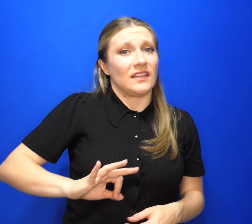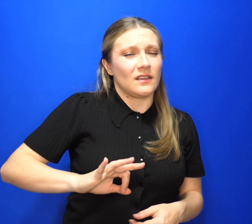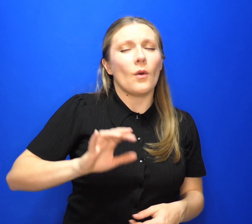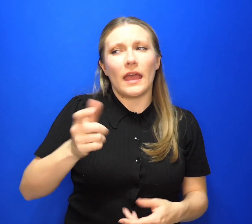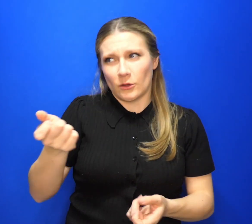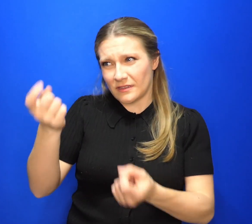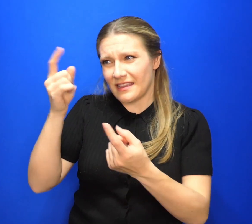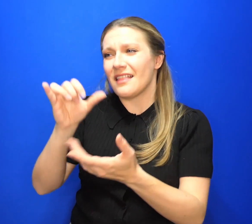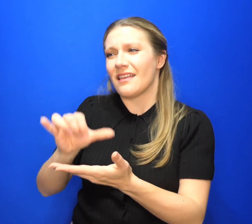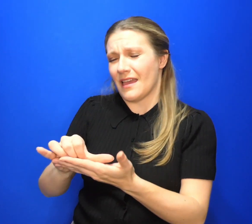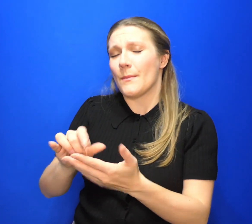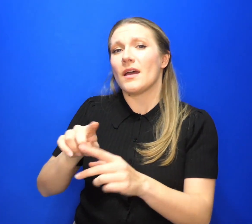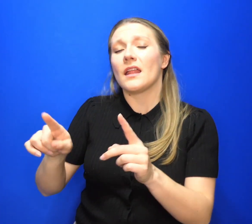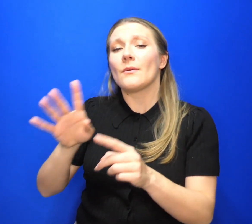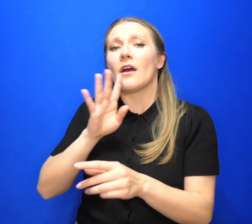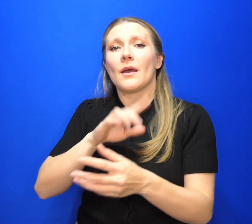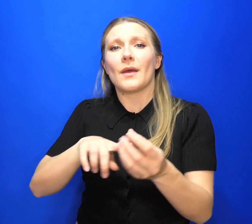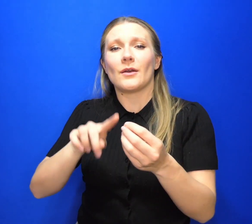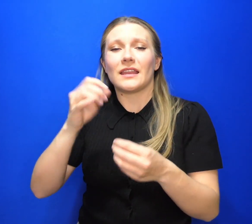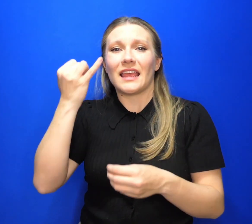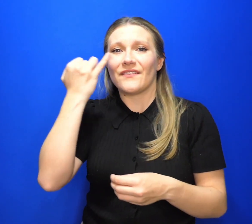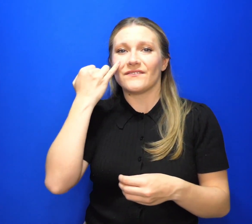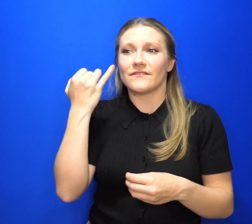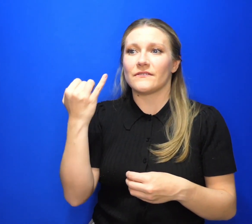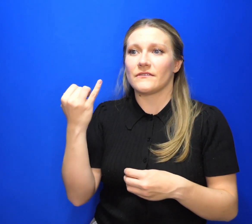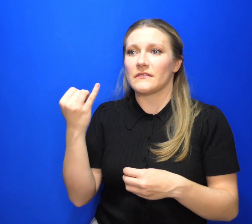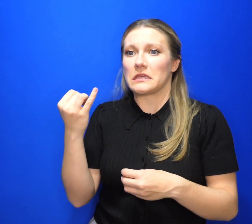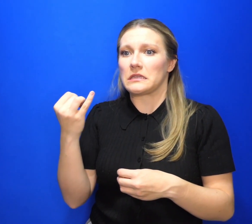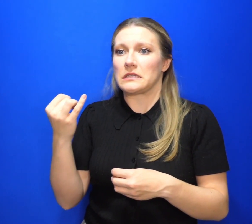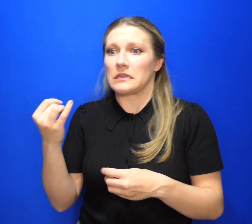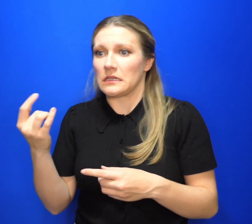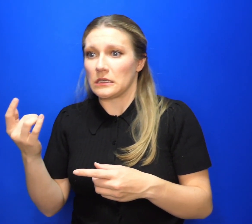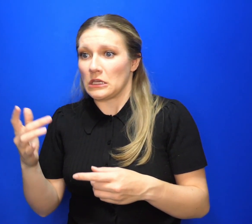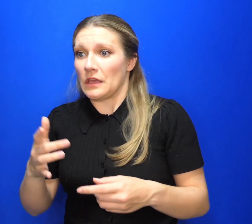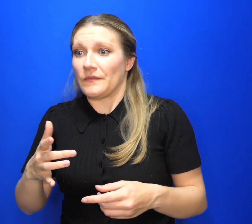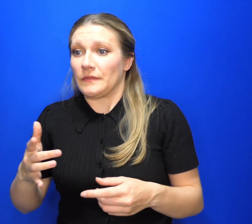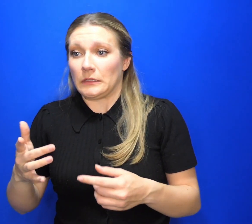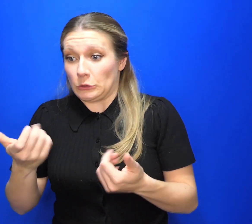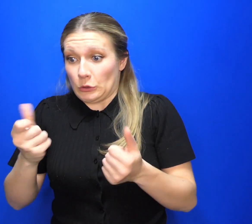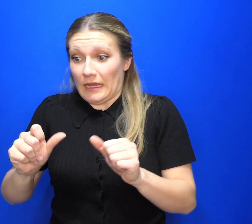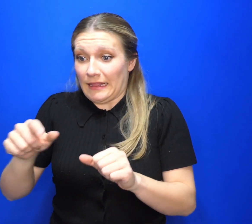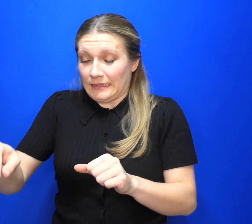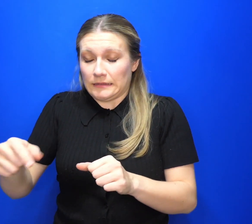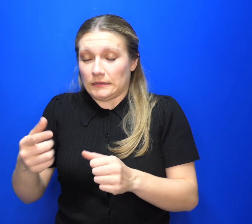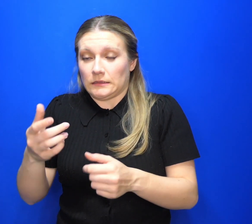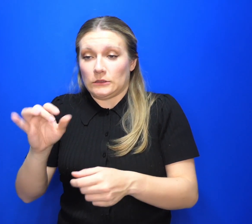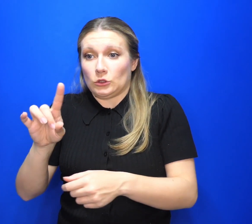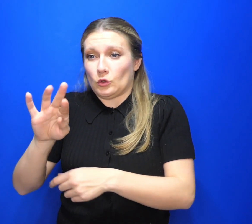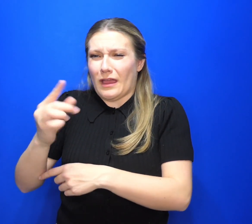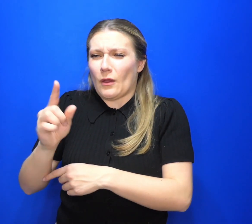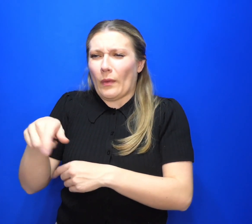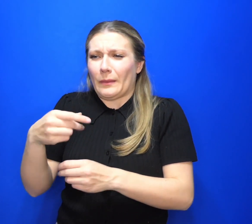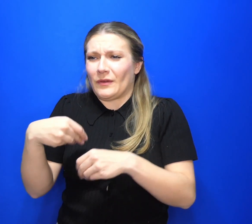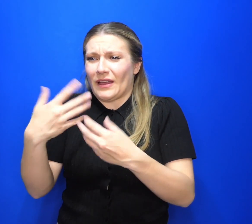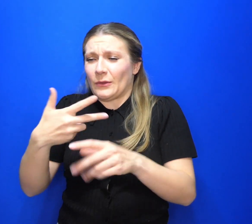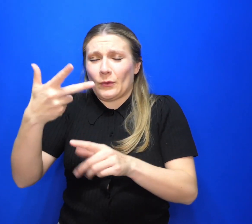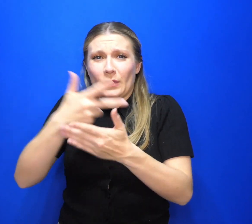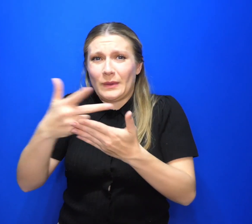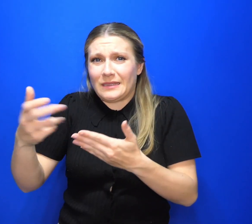lunatic makes it take 3 less, like if it gives you 3 weeks back, you know what I mean? Like you've had diabetes for over 30 years. Yes. Would